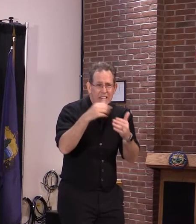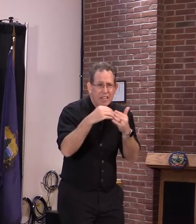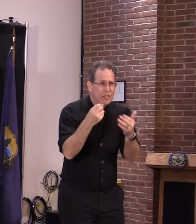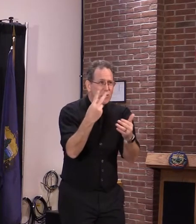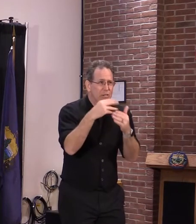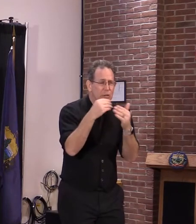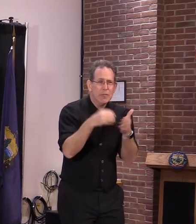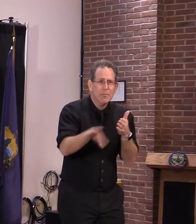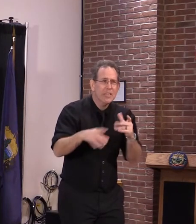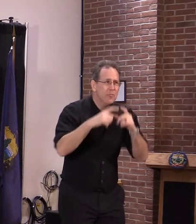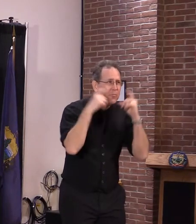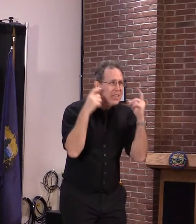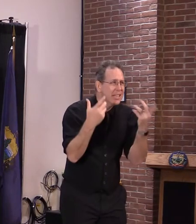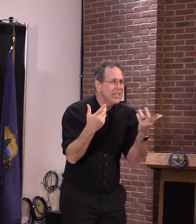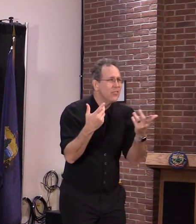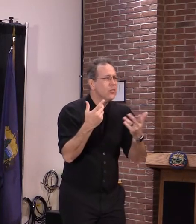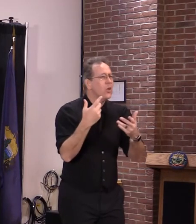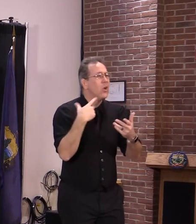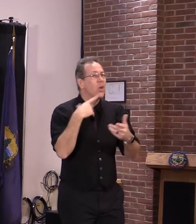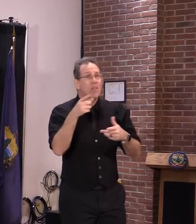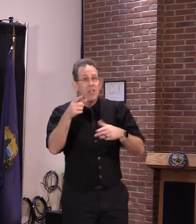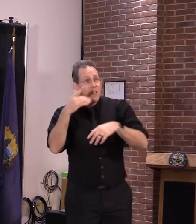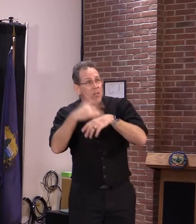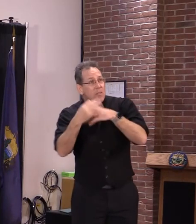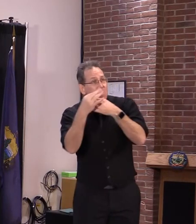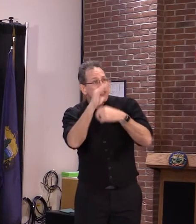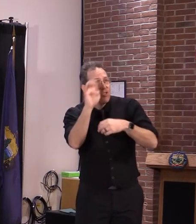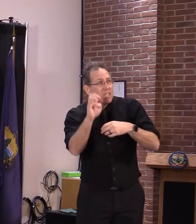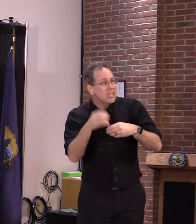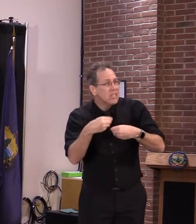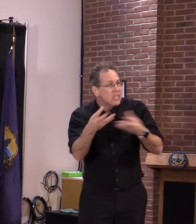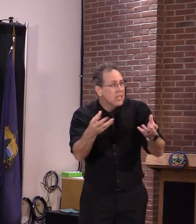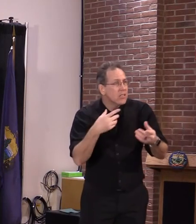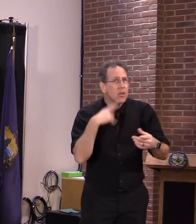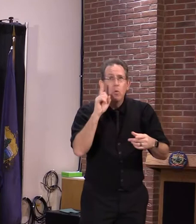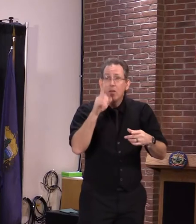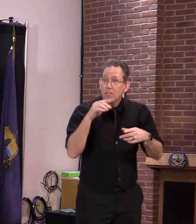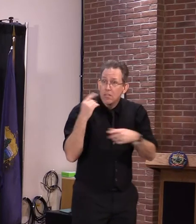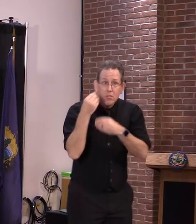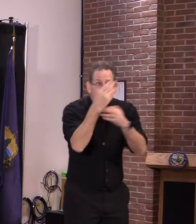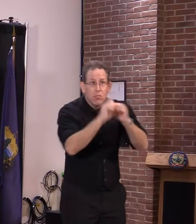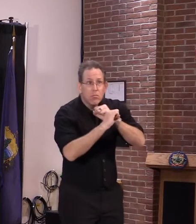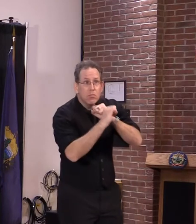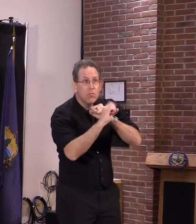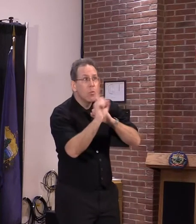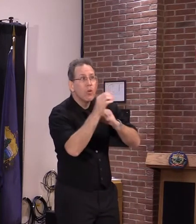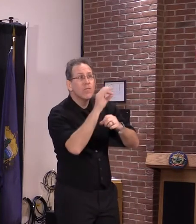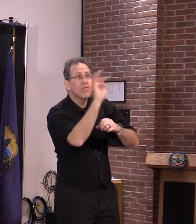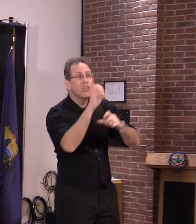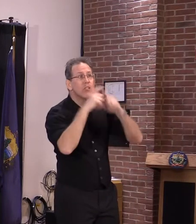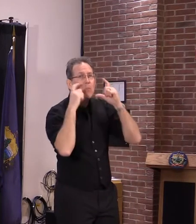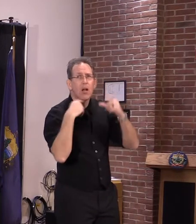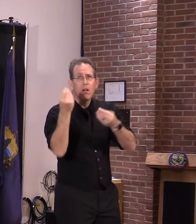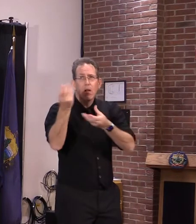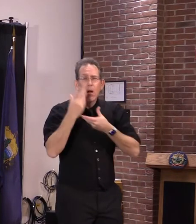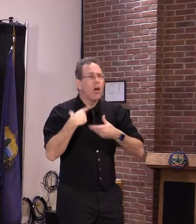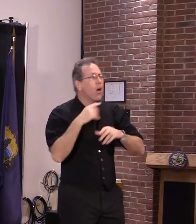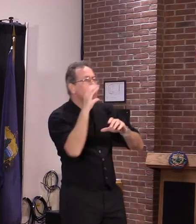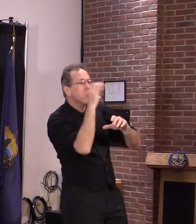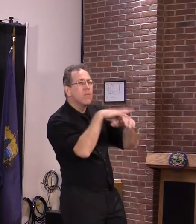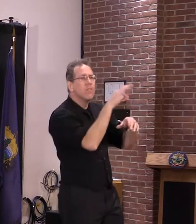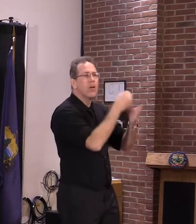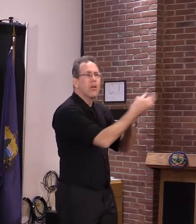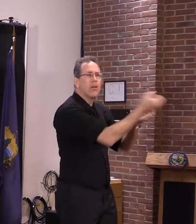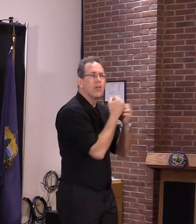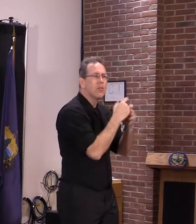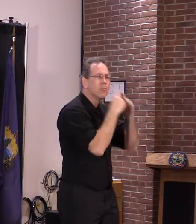that availability and ready knowledge of where people who can't afford to buy protective masks,